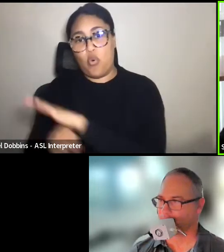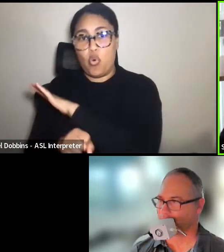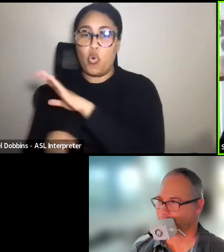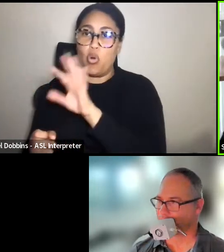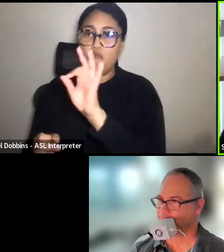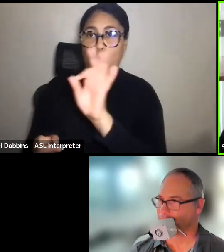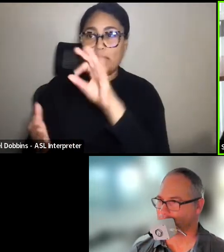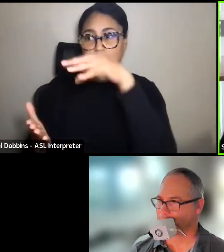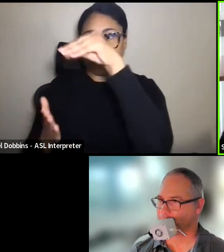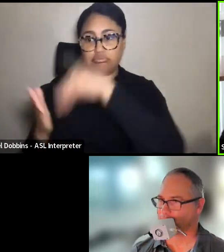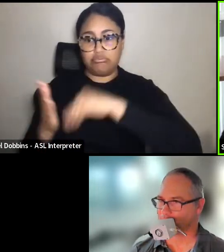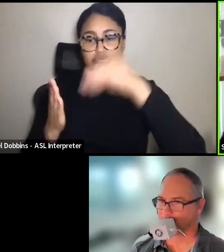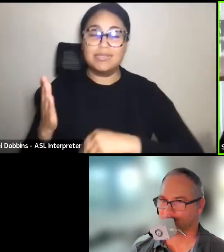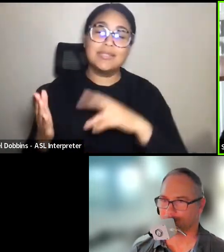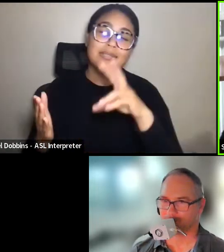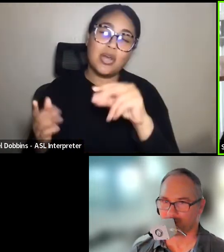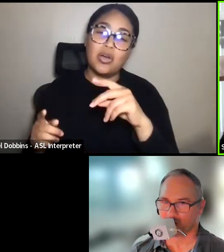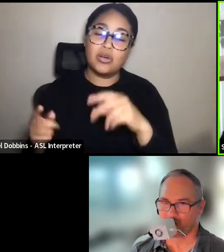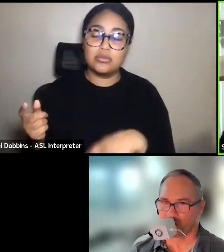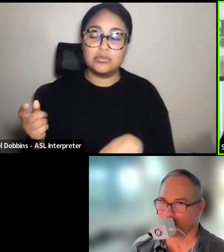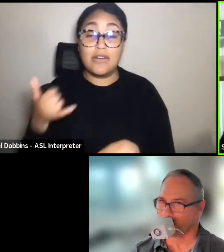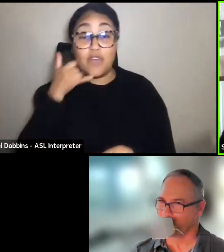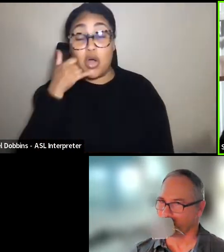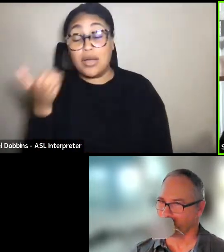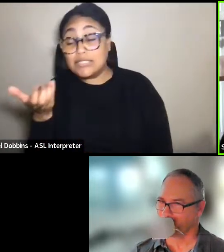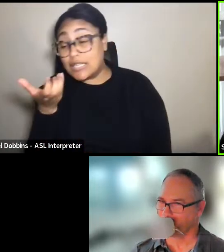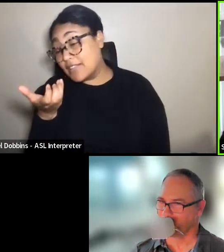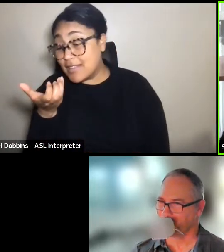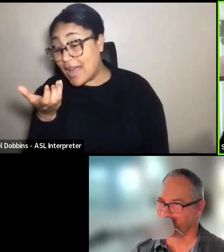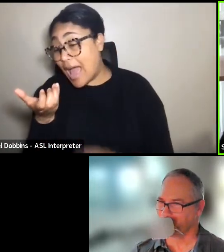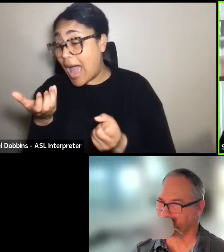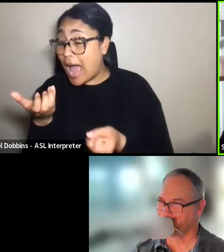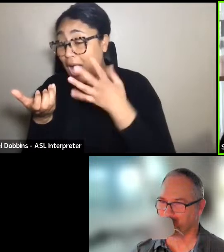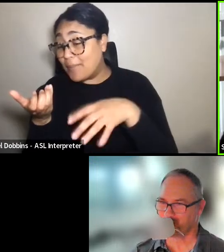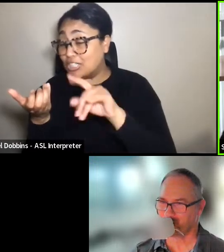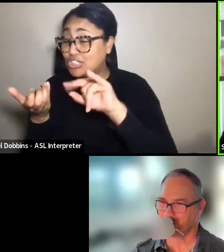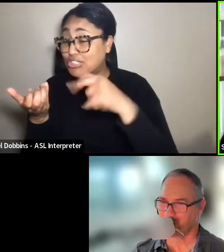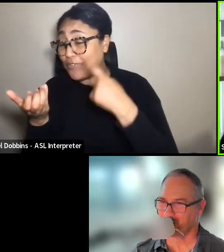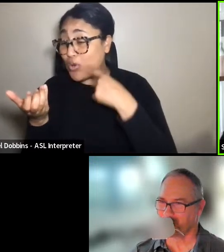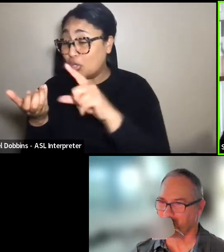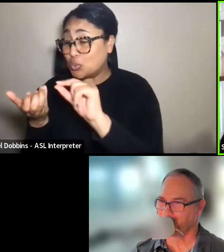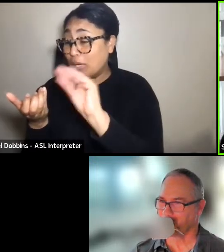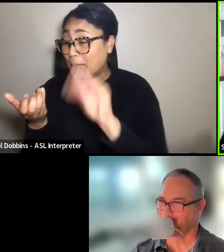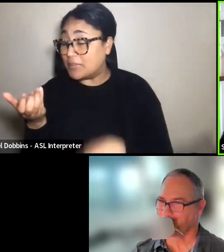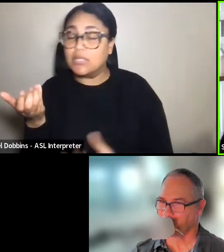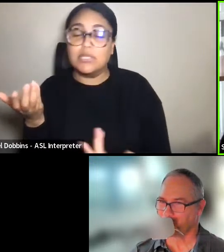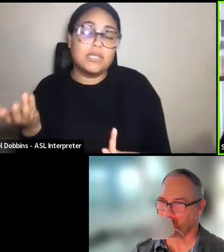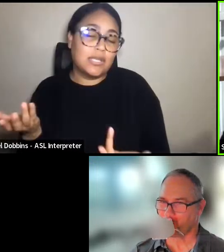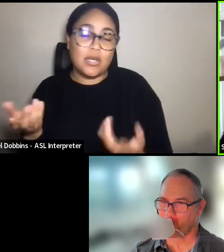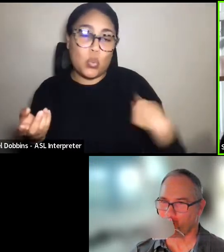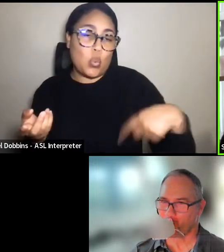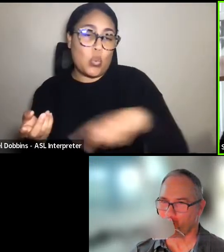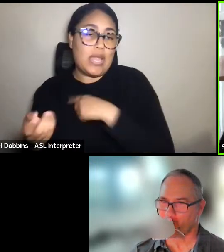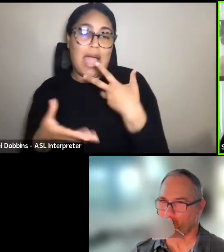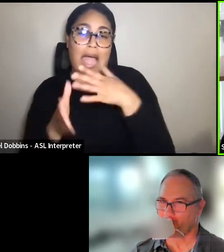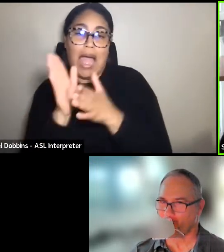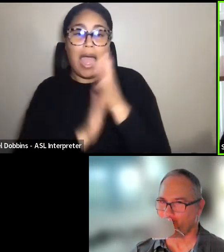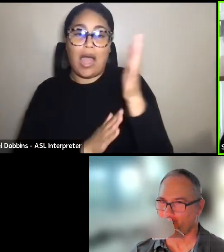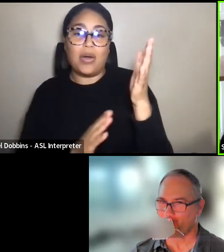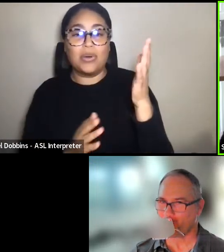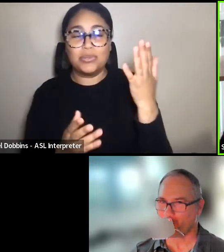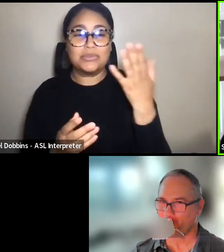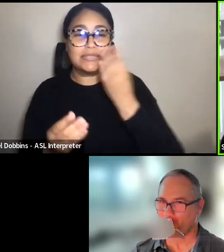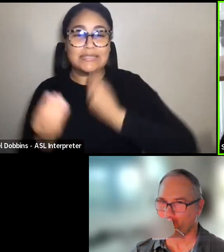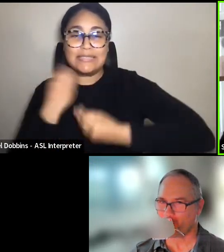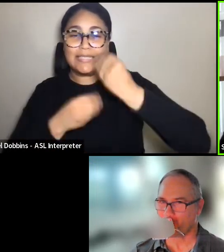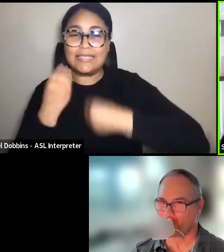just, you can always ask Siri though. If I would give a 20% tip, my bill is, but all of us go out, I'm sure, and we always see the examples